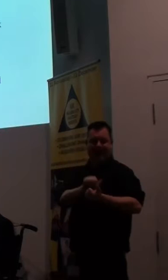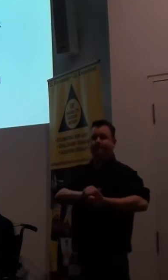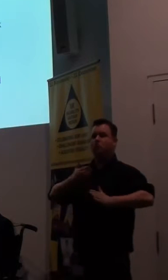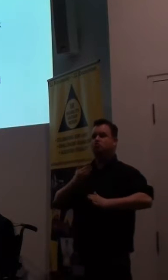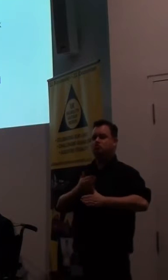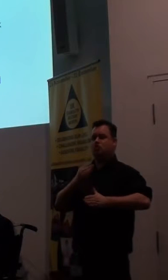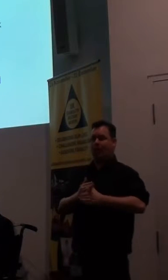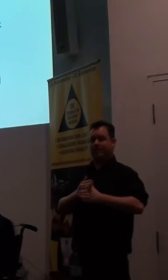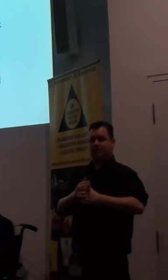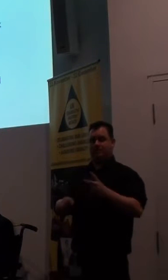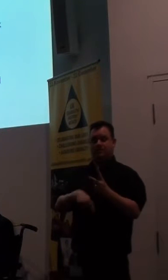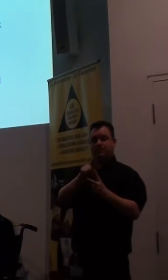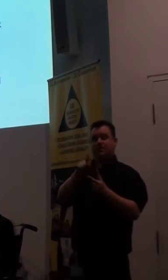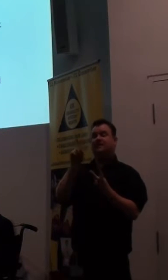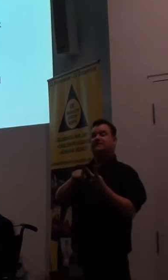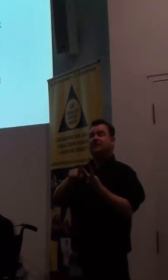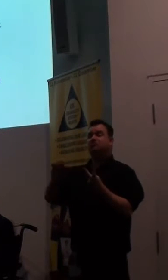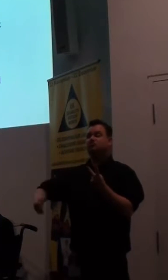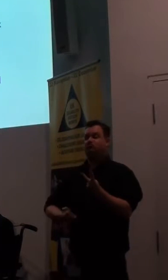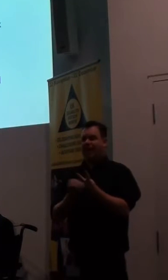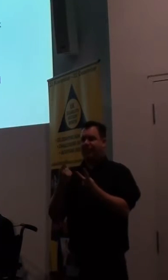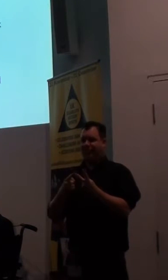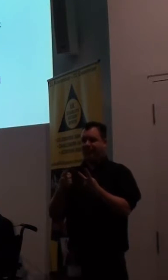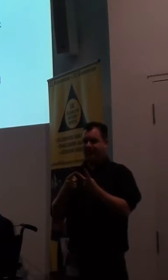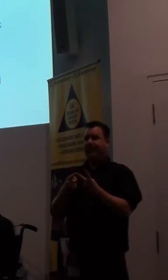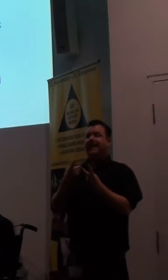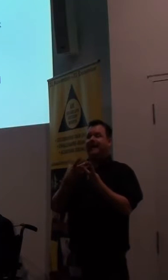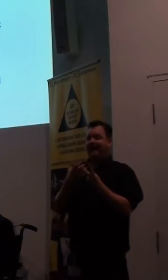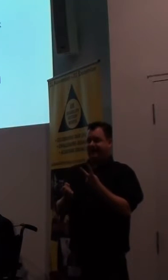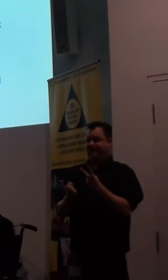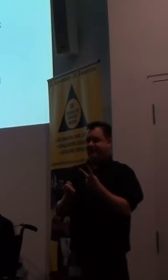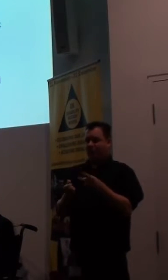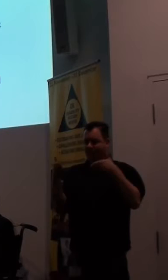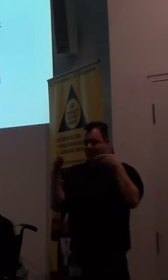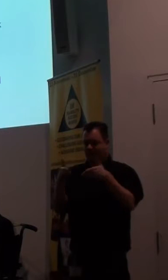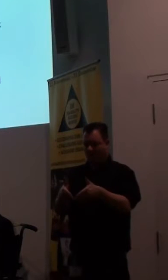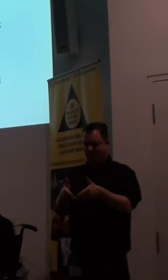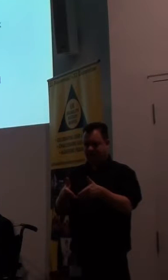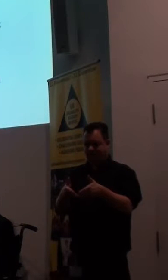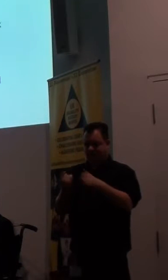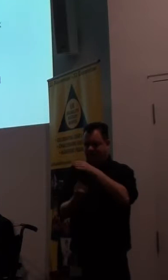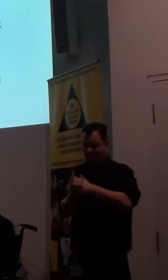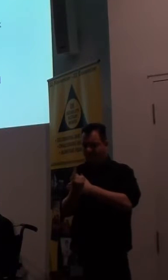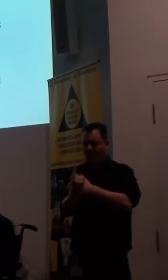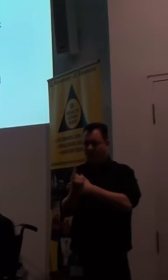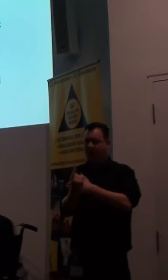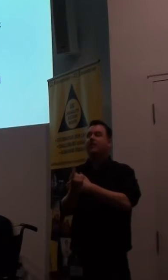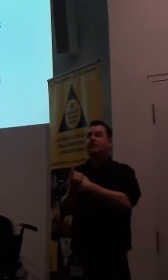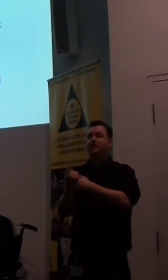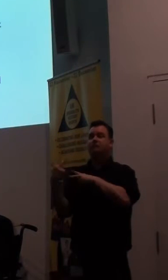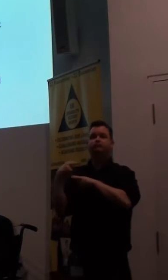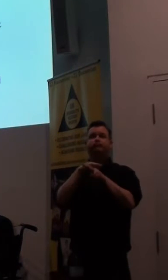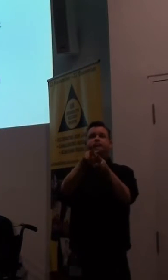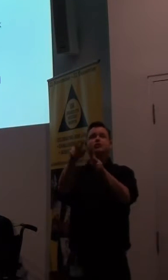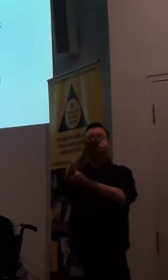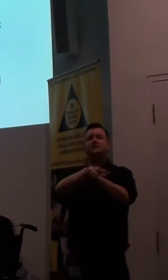individual. The second great strength of eugenics is it sweeps out from this focus on the individual right across society. So